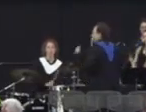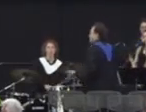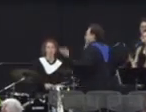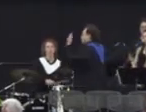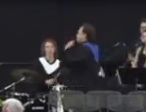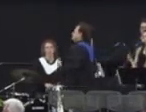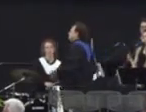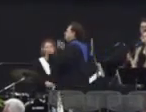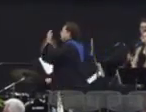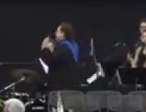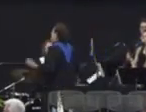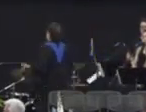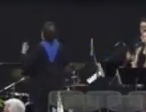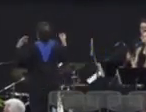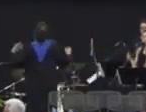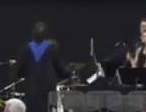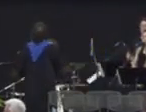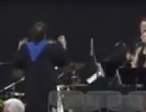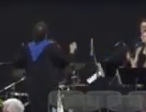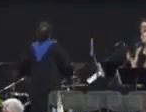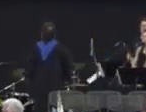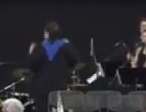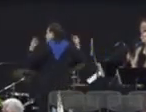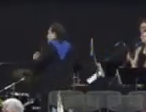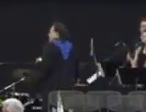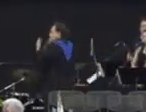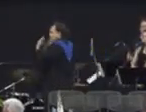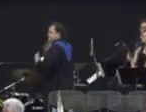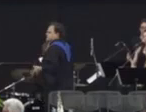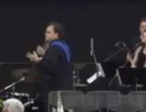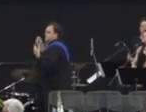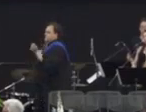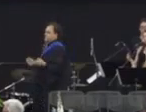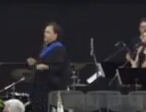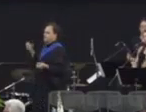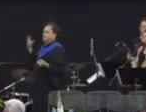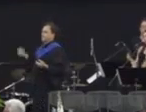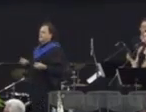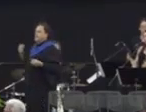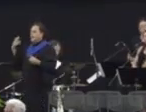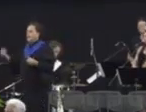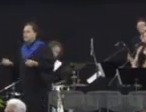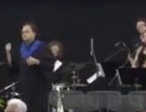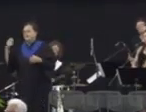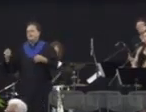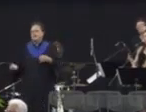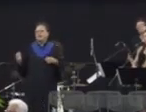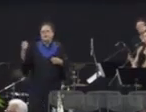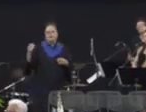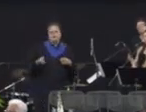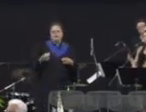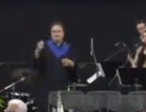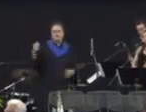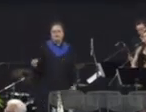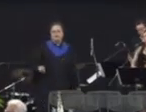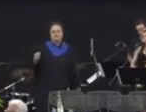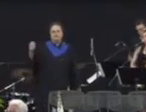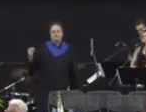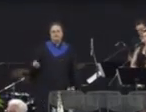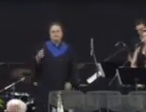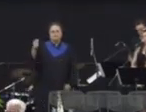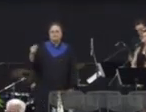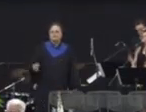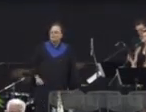We come here to celebrate that the dream we all have is here.